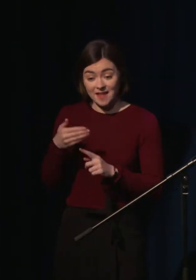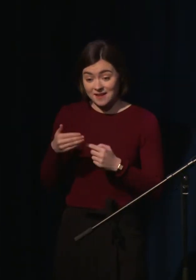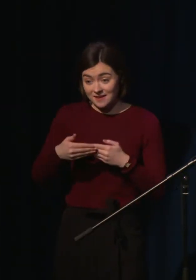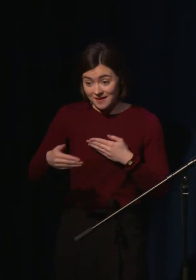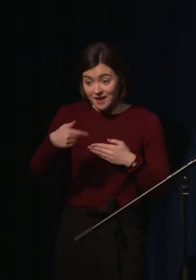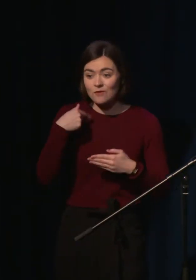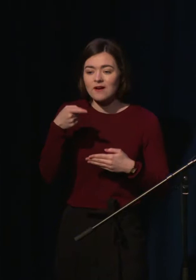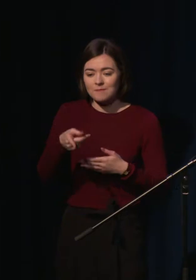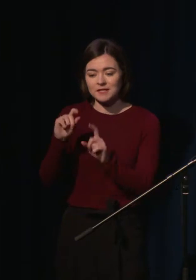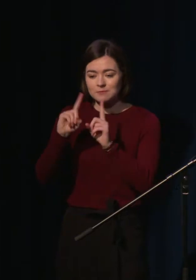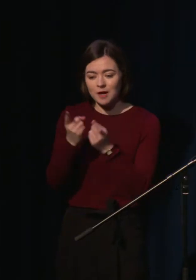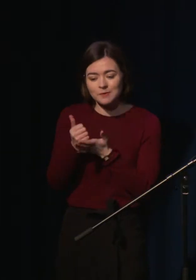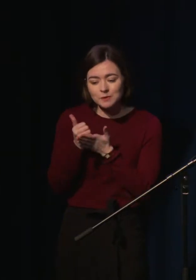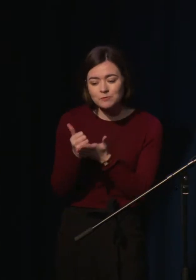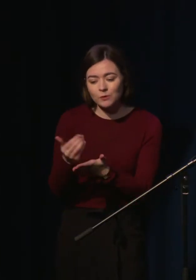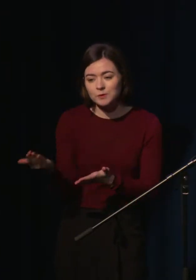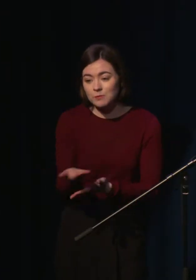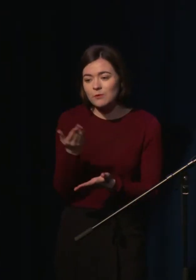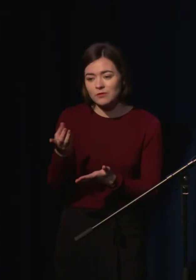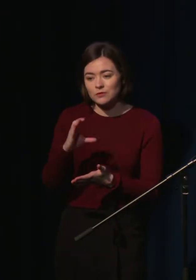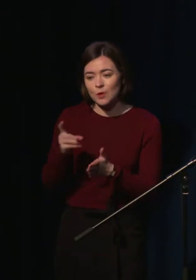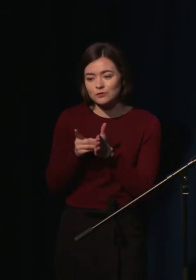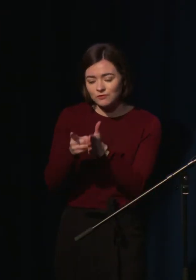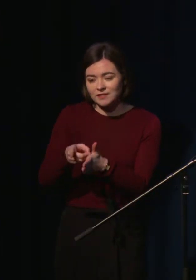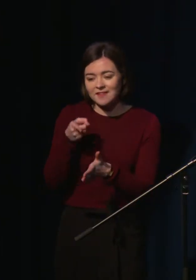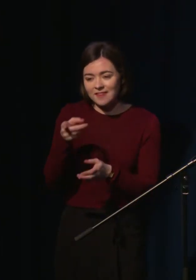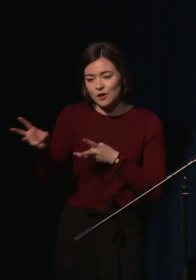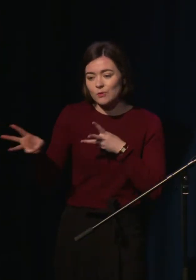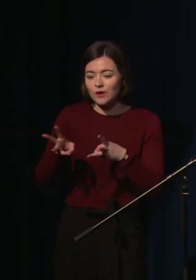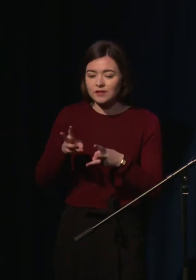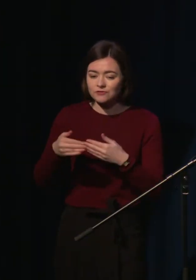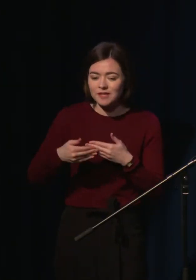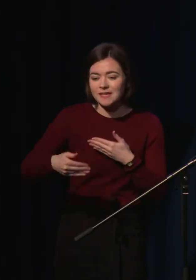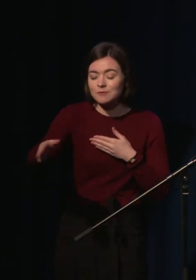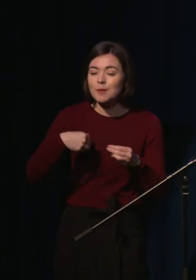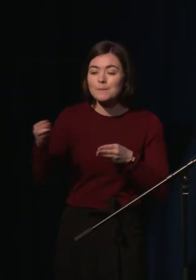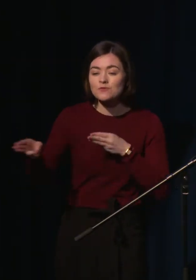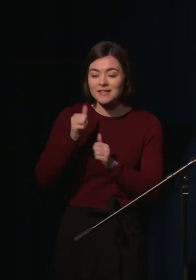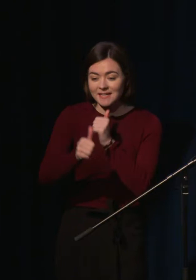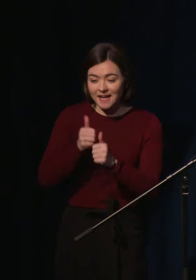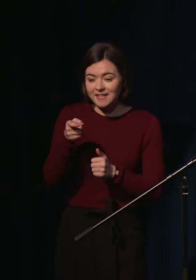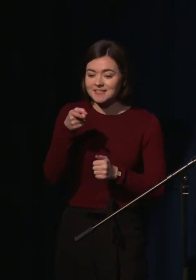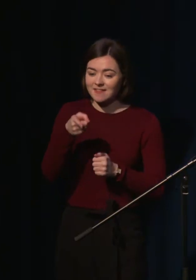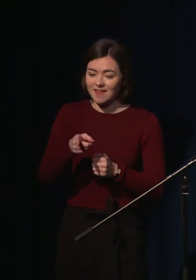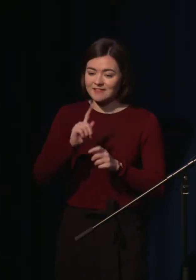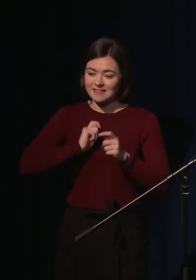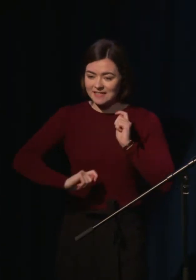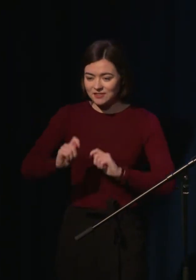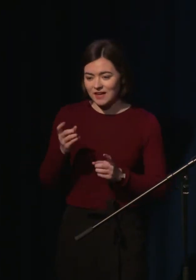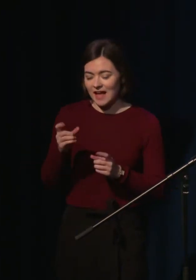department has supported Siobhan and Jane in their work to set out some of the practical actions that the theatre sector could